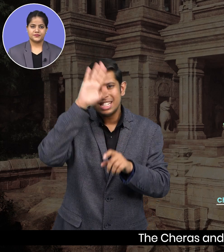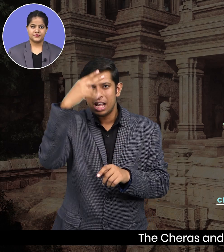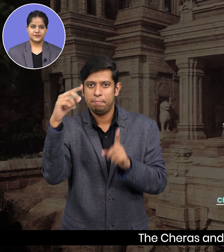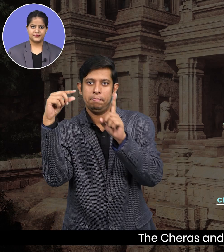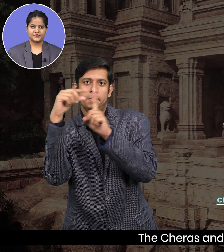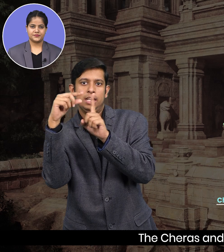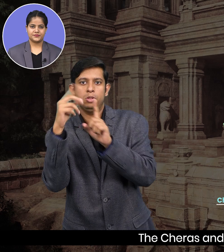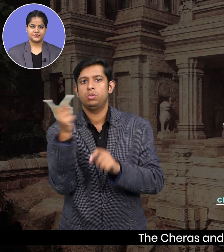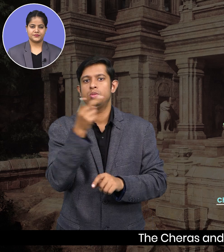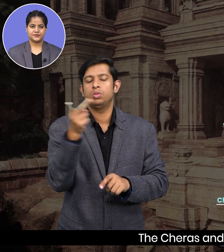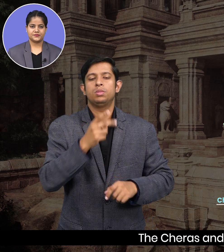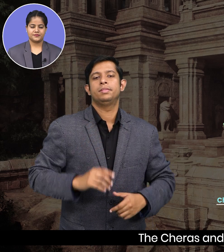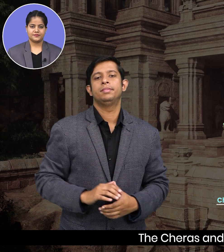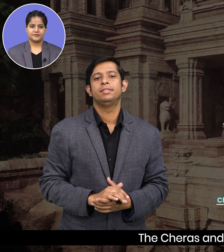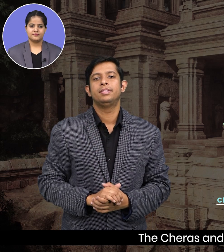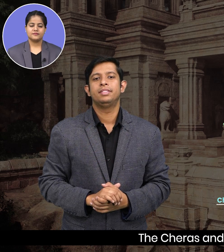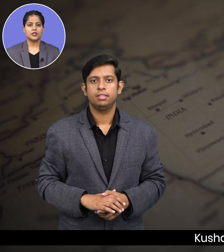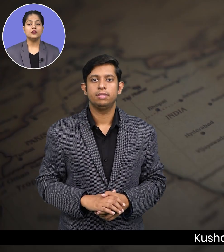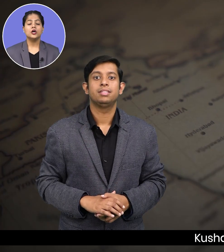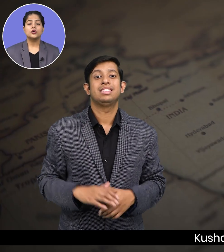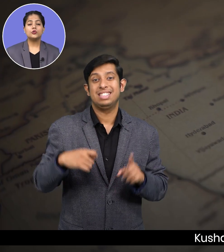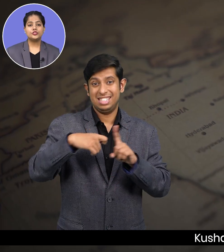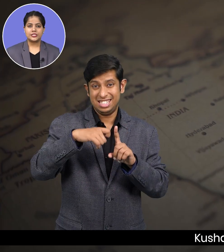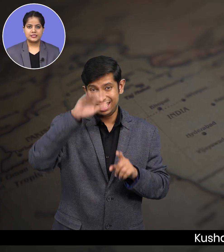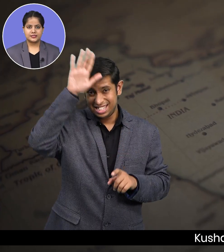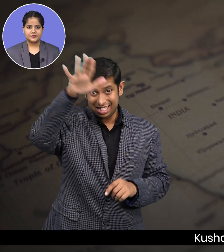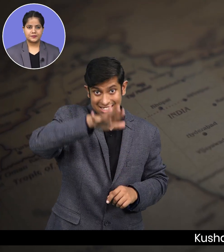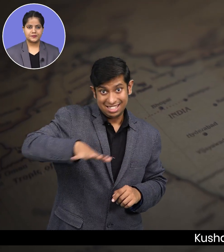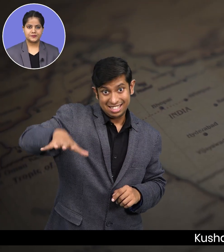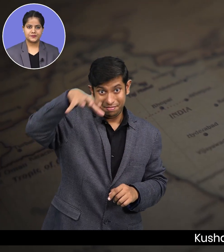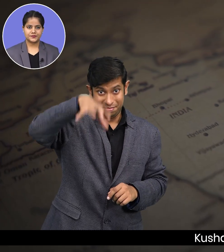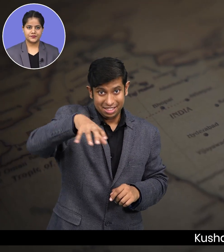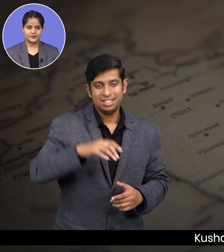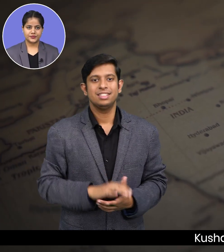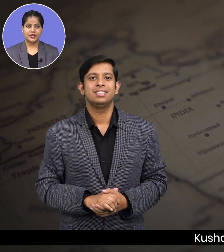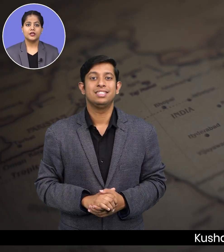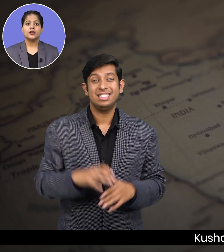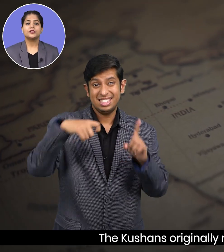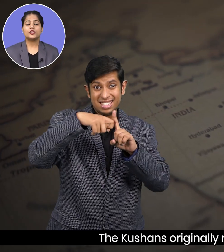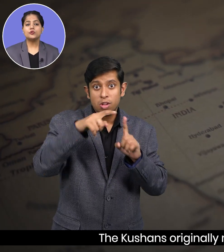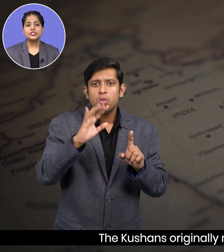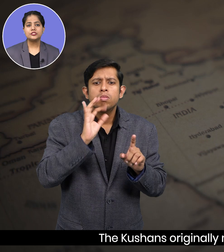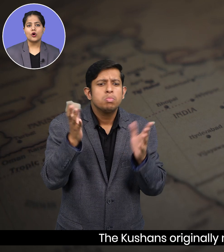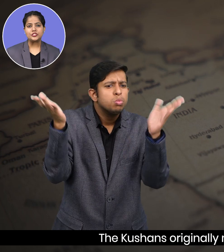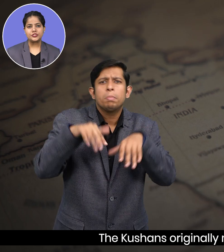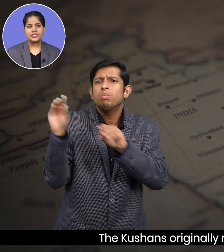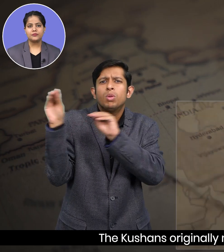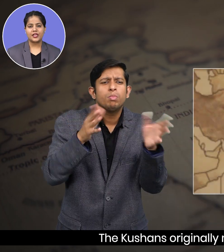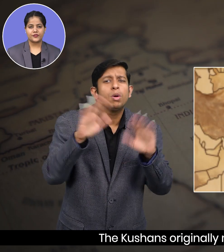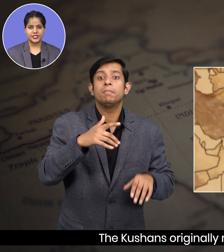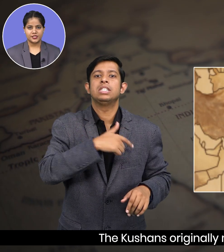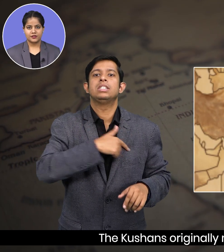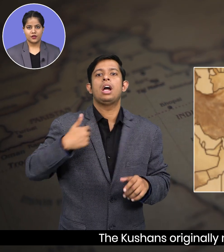Kushans. The Kushans